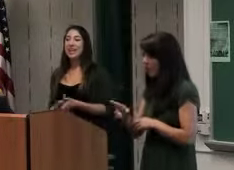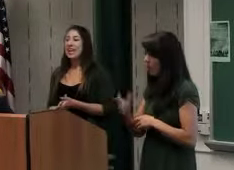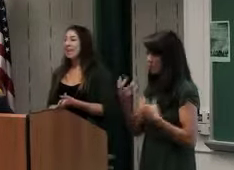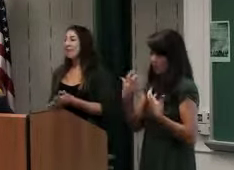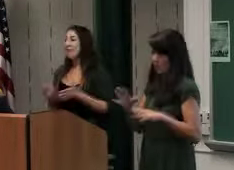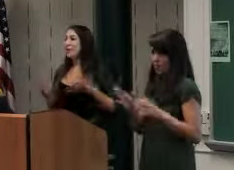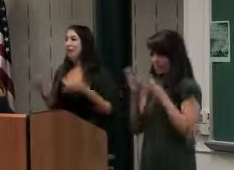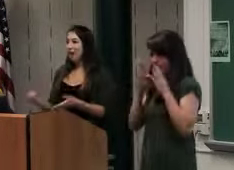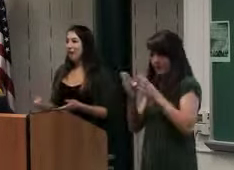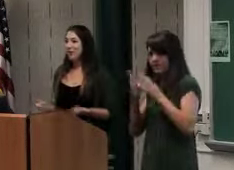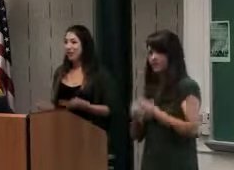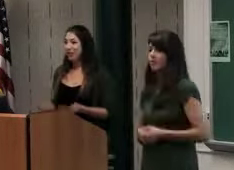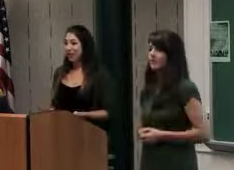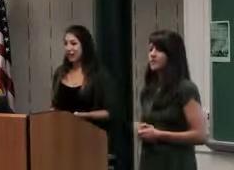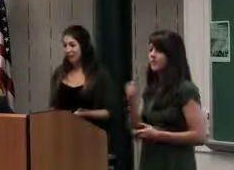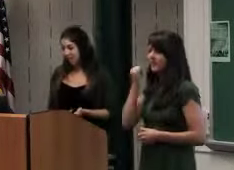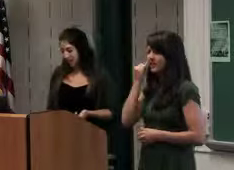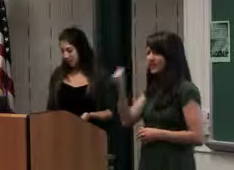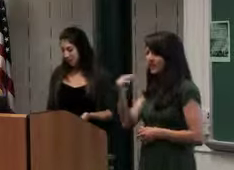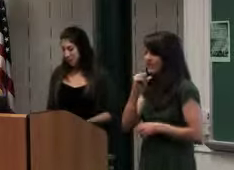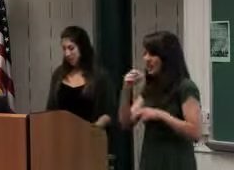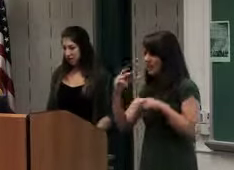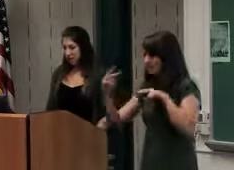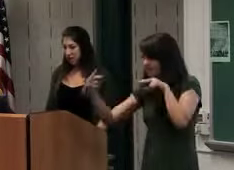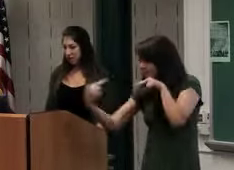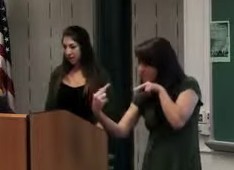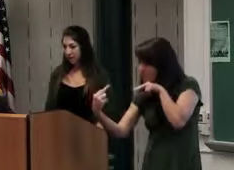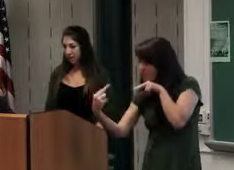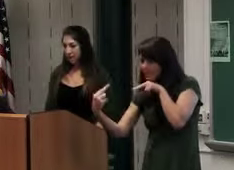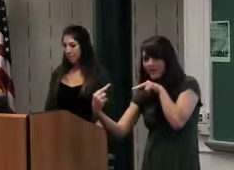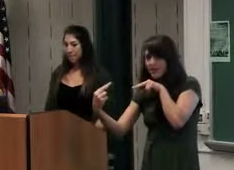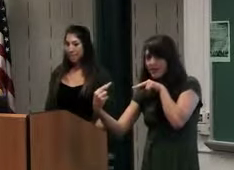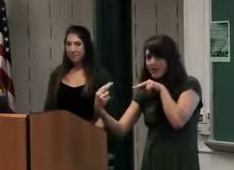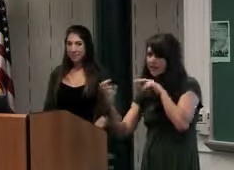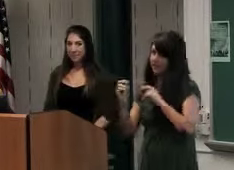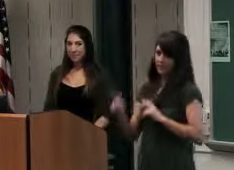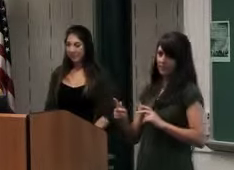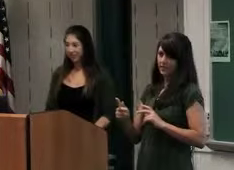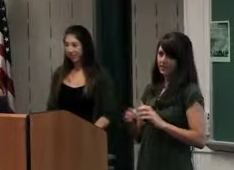personally if you don't have their full engagement.